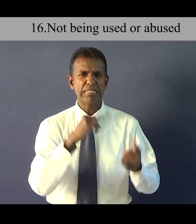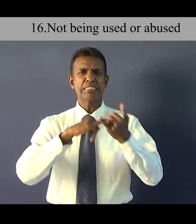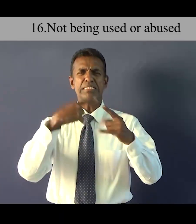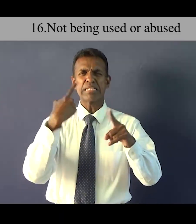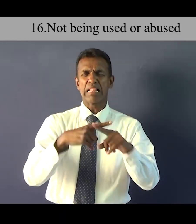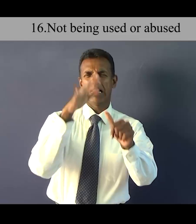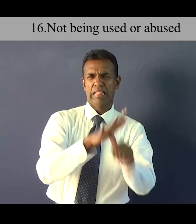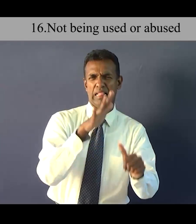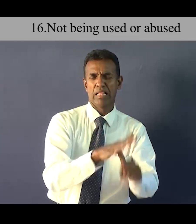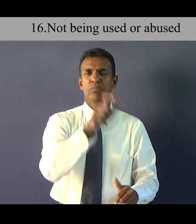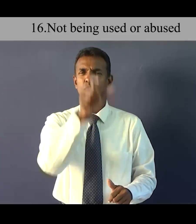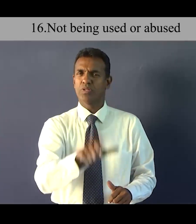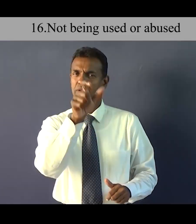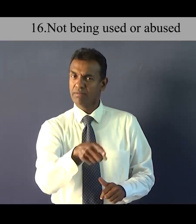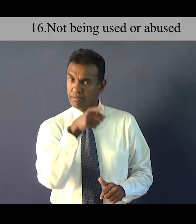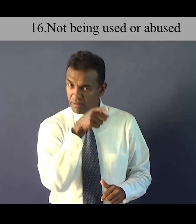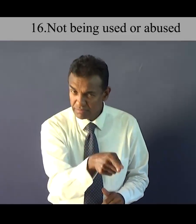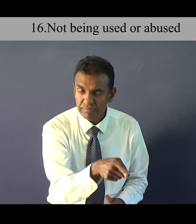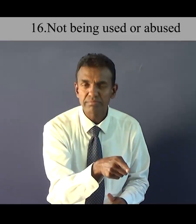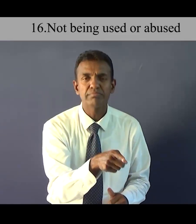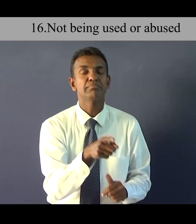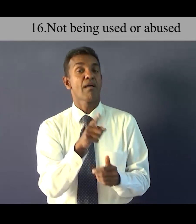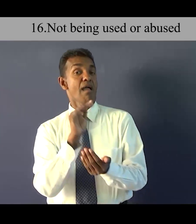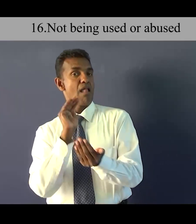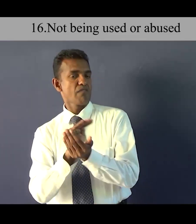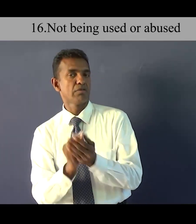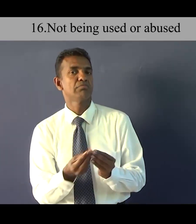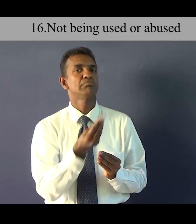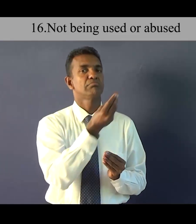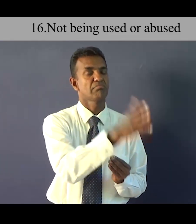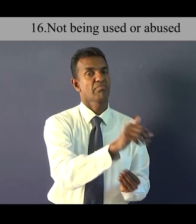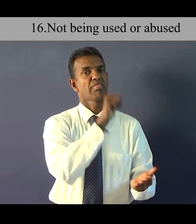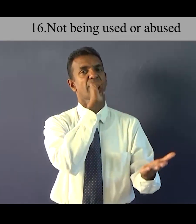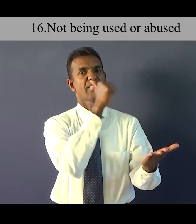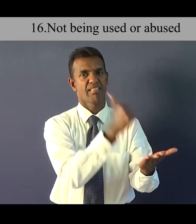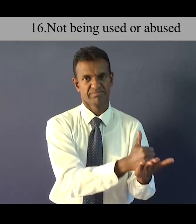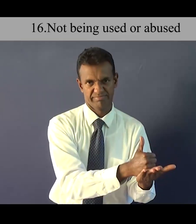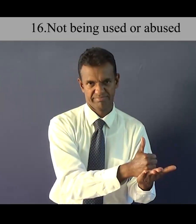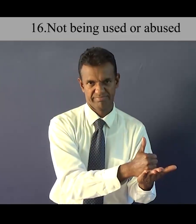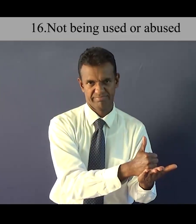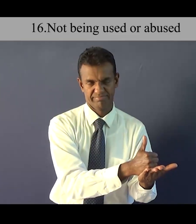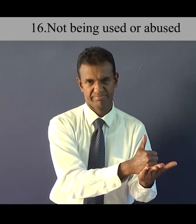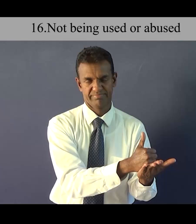outside from violence, being used or abused.